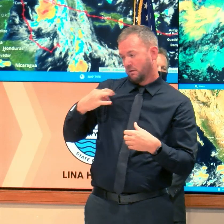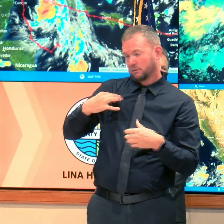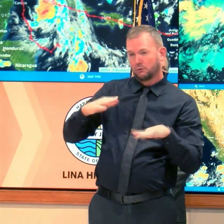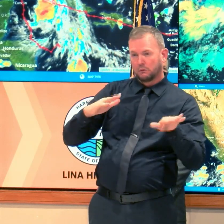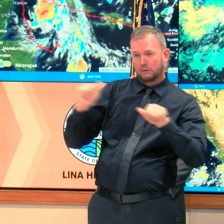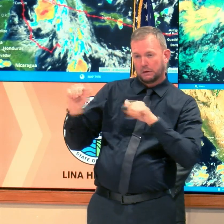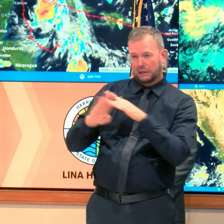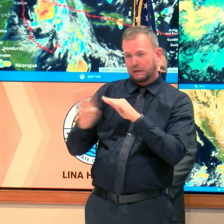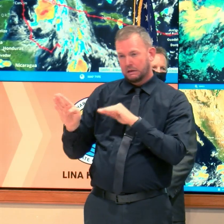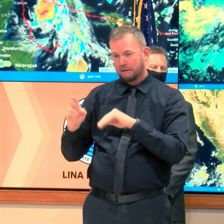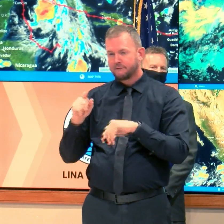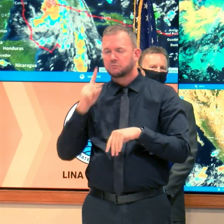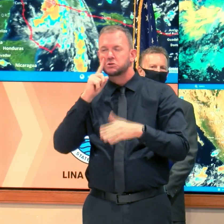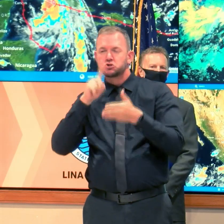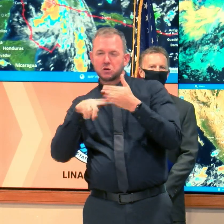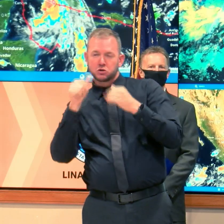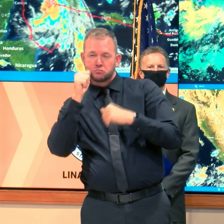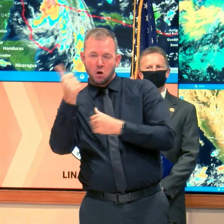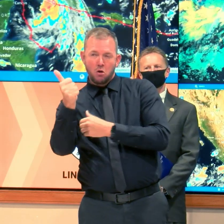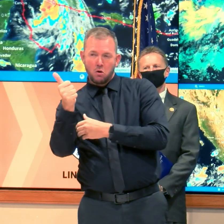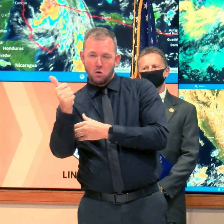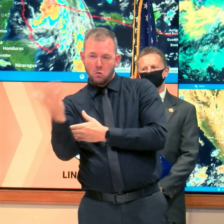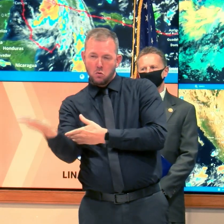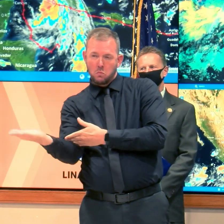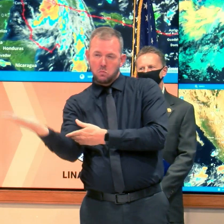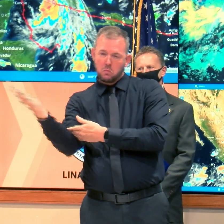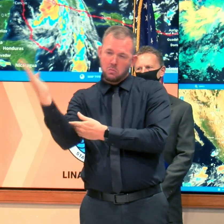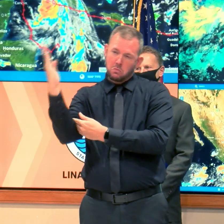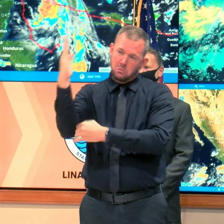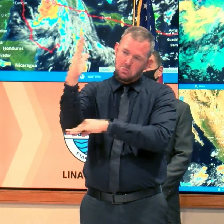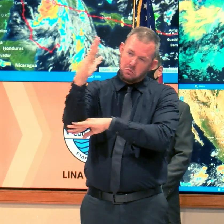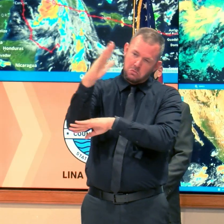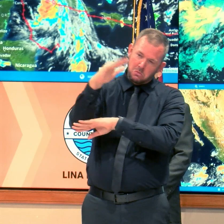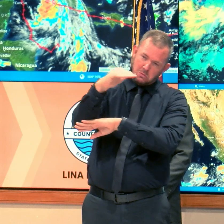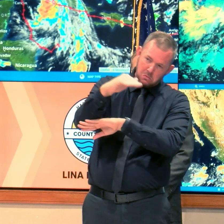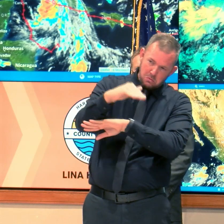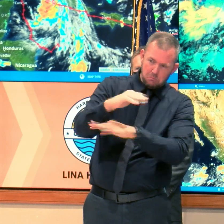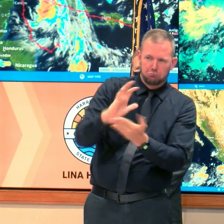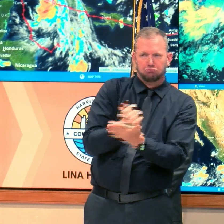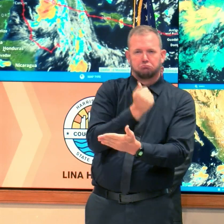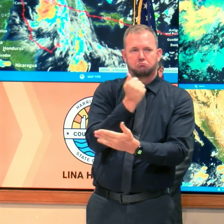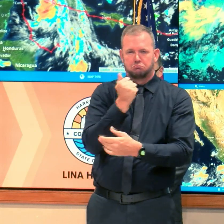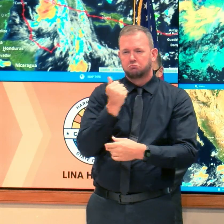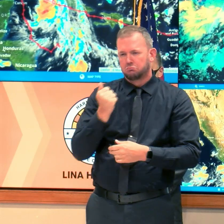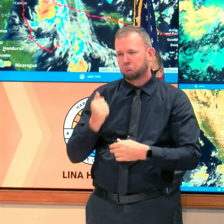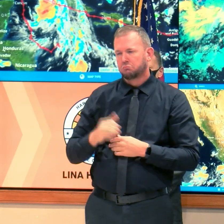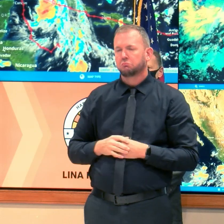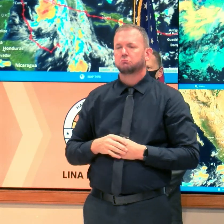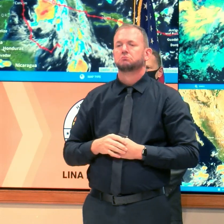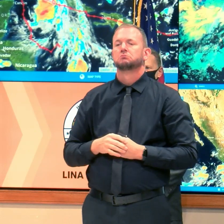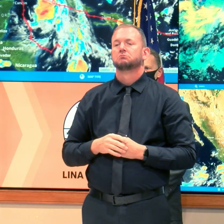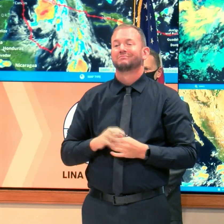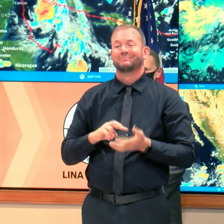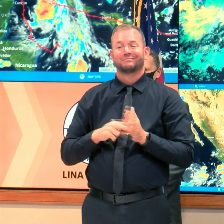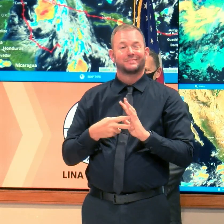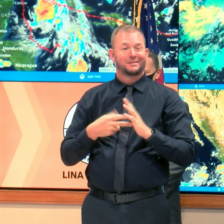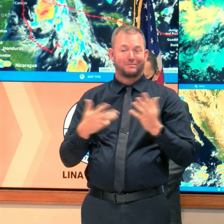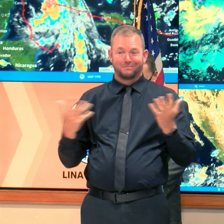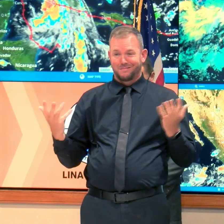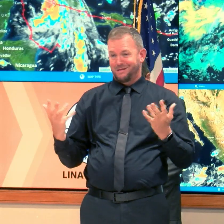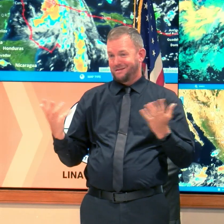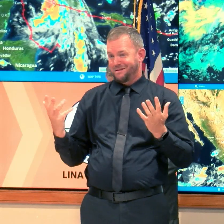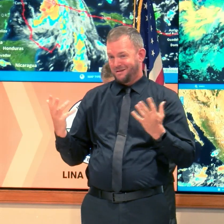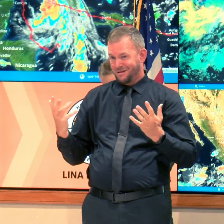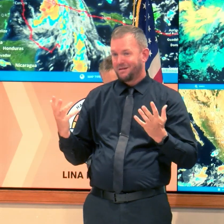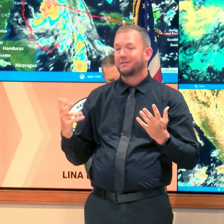going into tomorrow night. And so let me encourage Houstonians, especially starting tomorrow